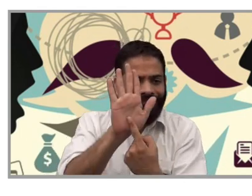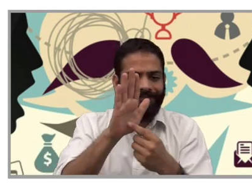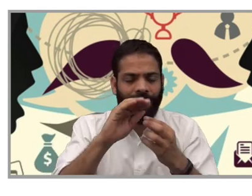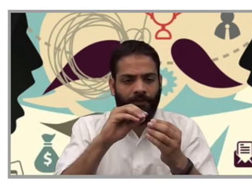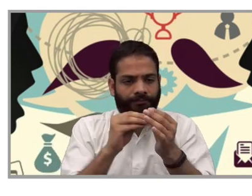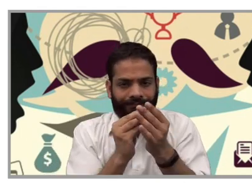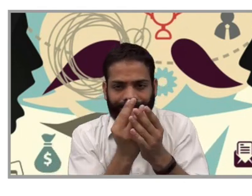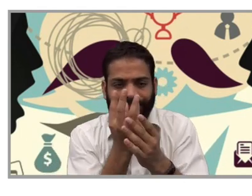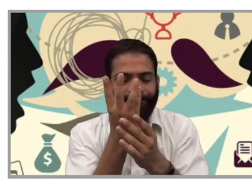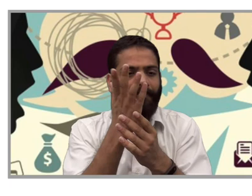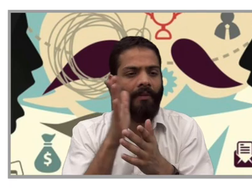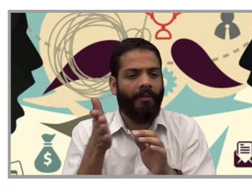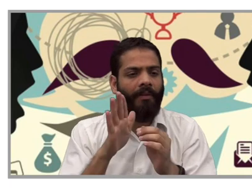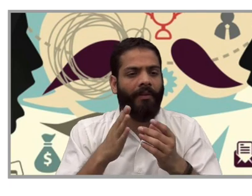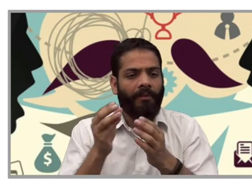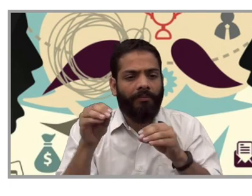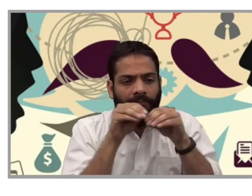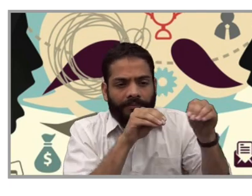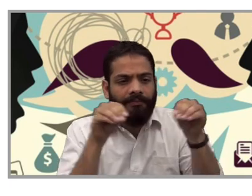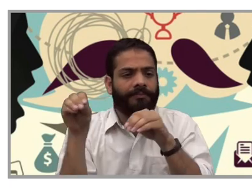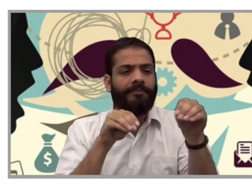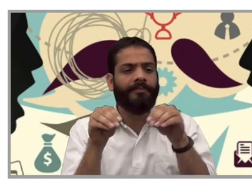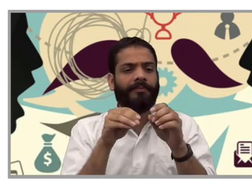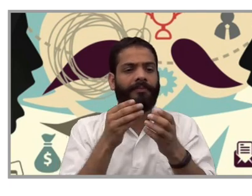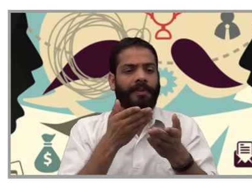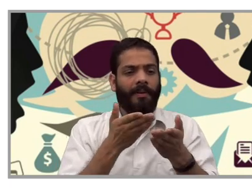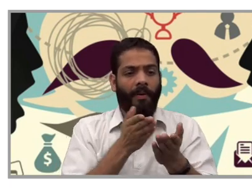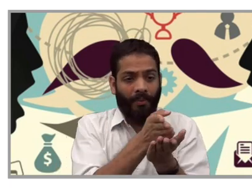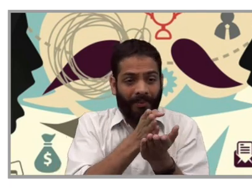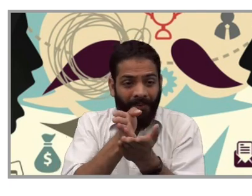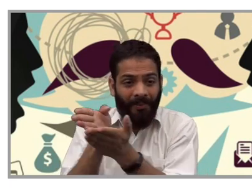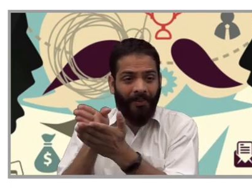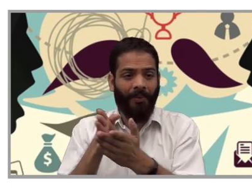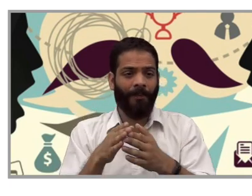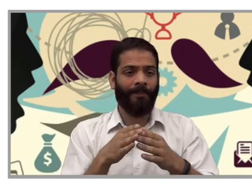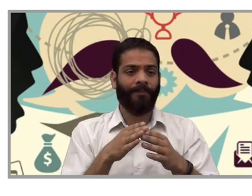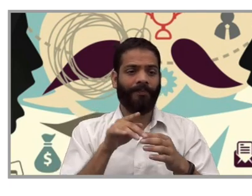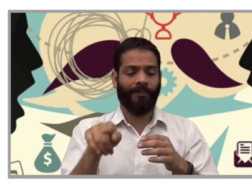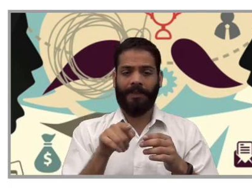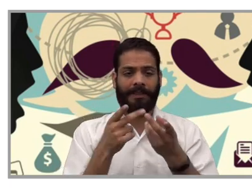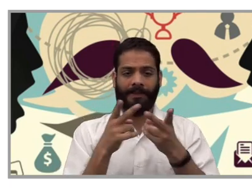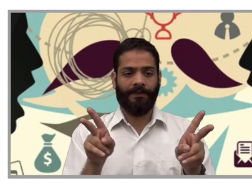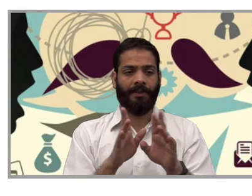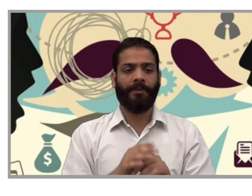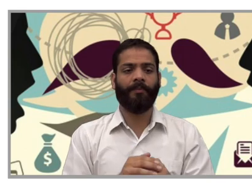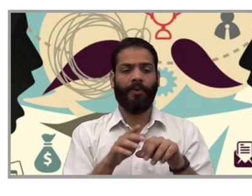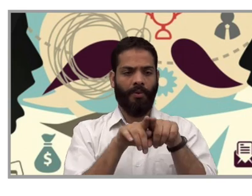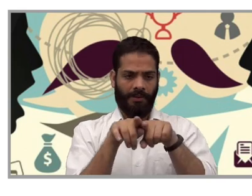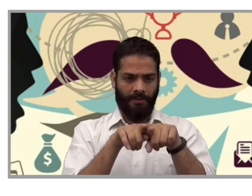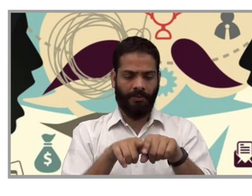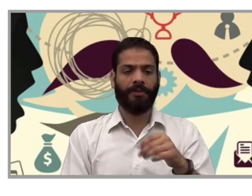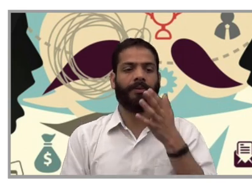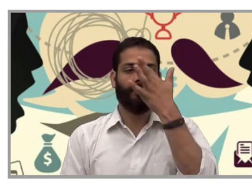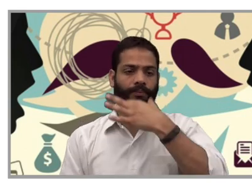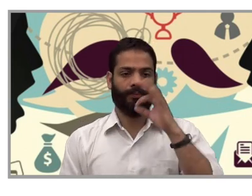than in their articulation. Beautiful and beautifully are articulated in the same